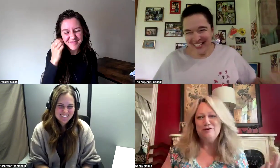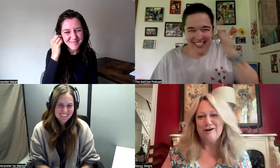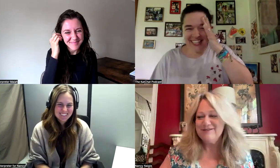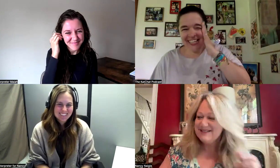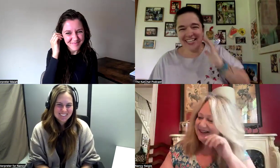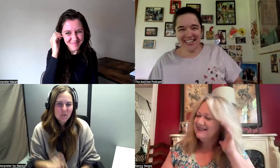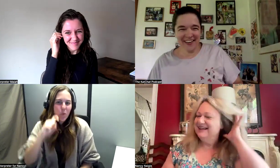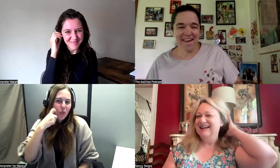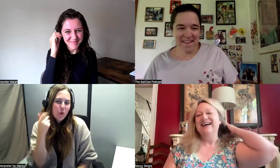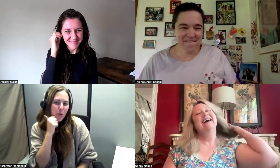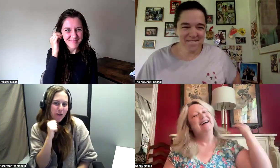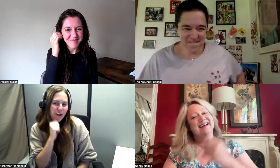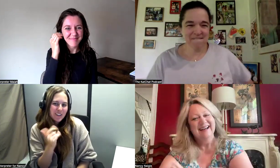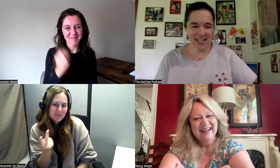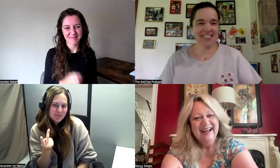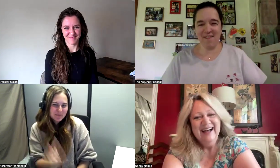the cool girls.